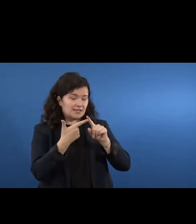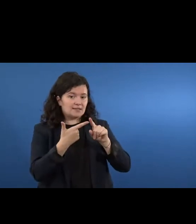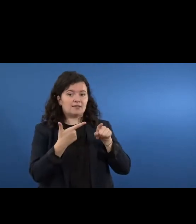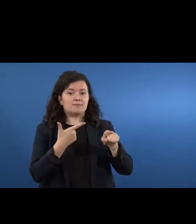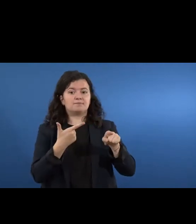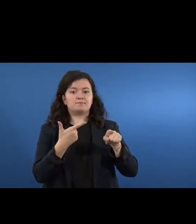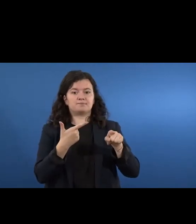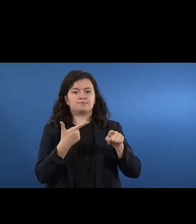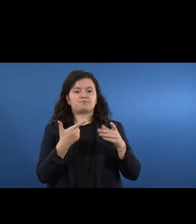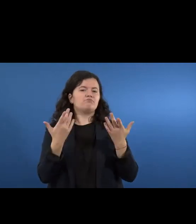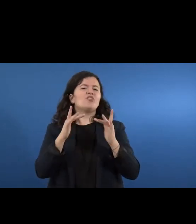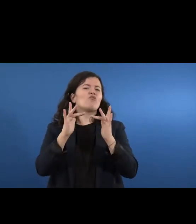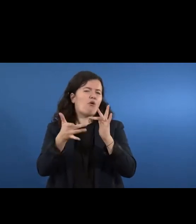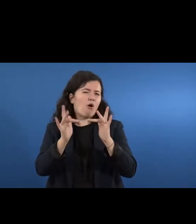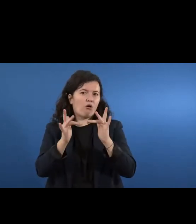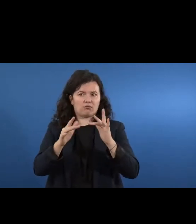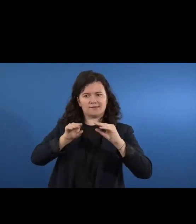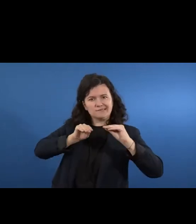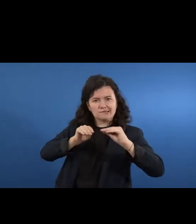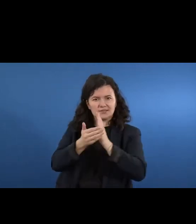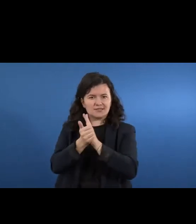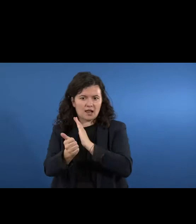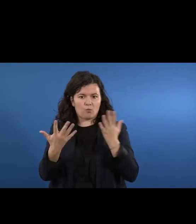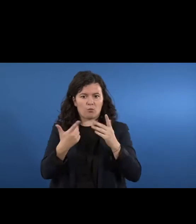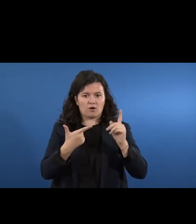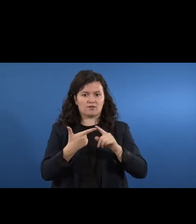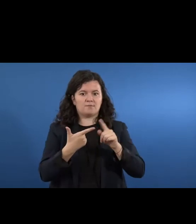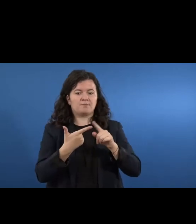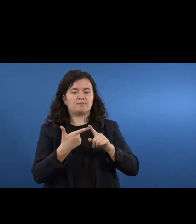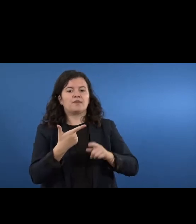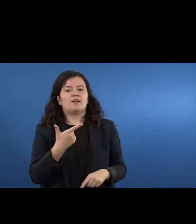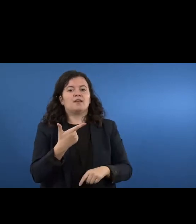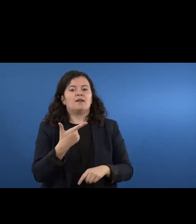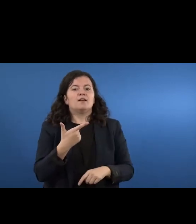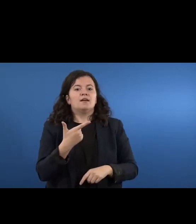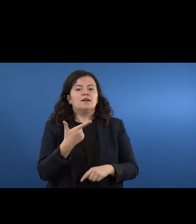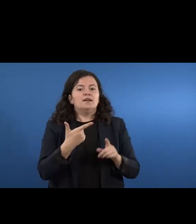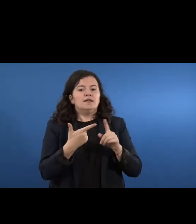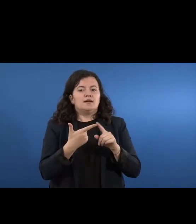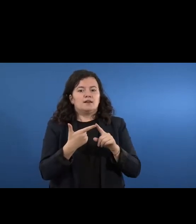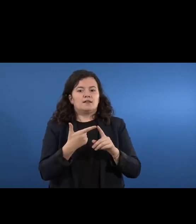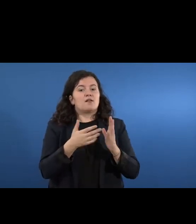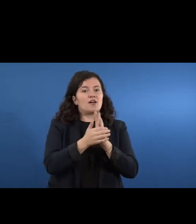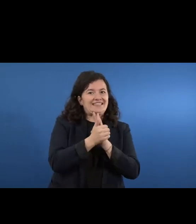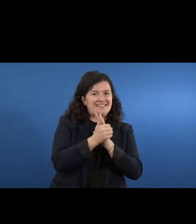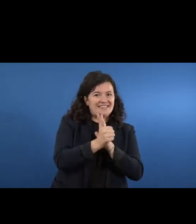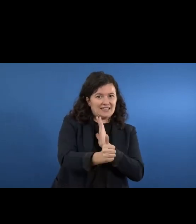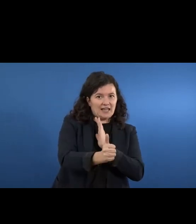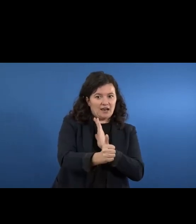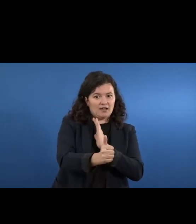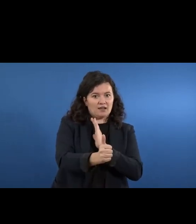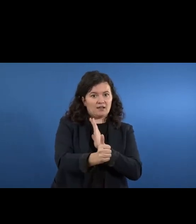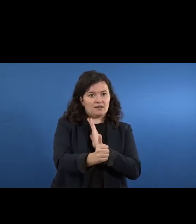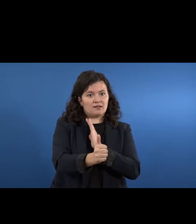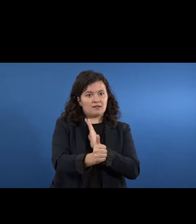for digital skills anticipation specifically is the STED approach, which stands for Skills for Trade